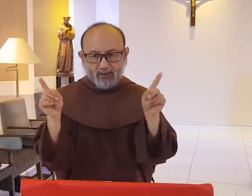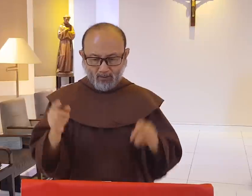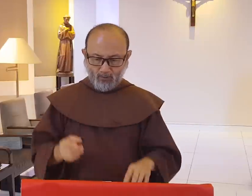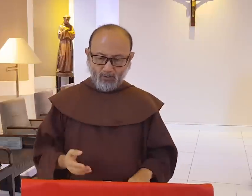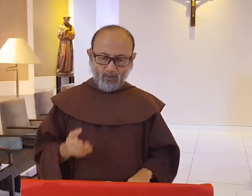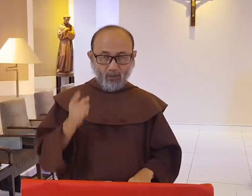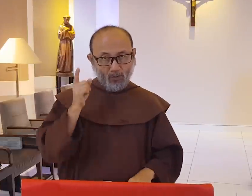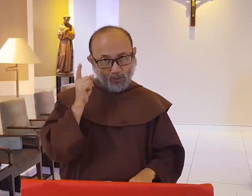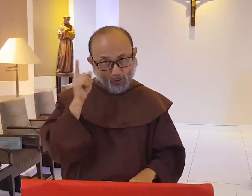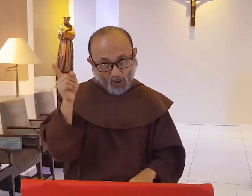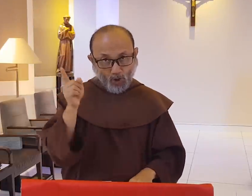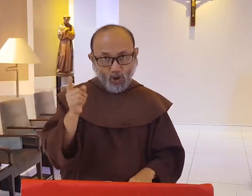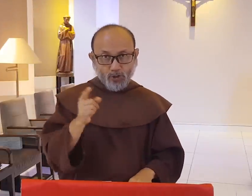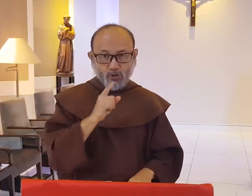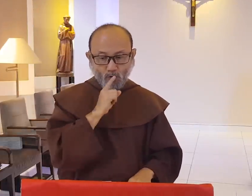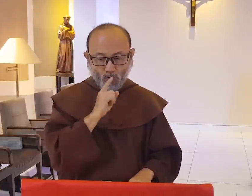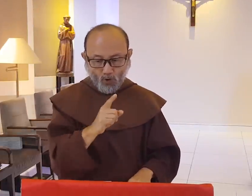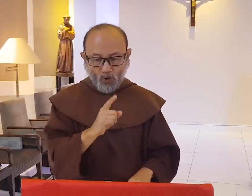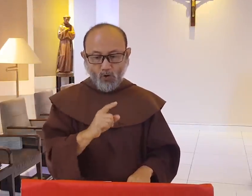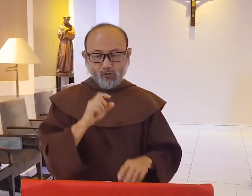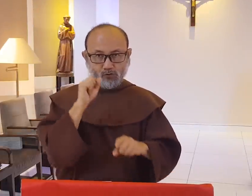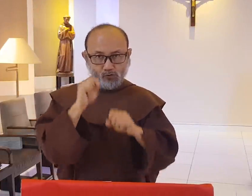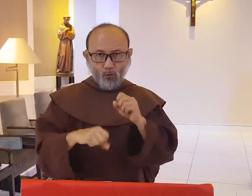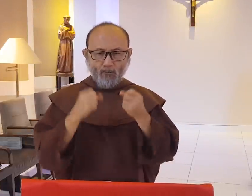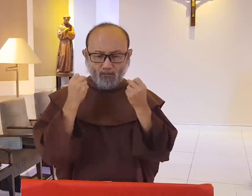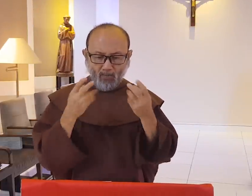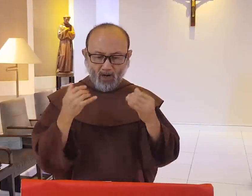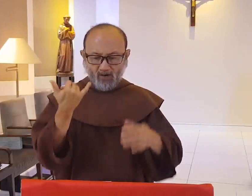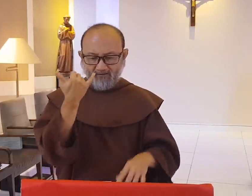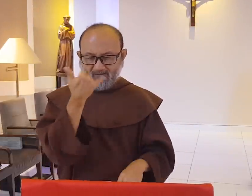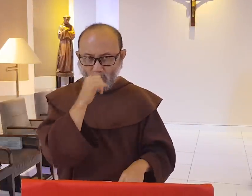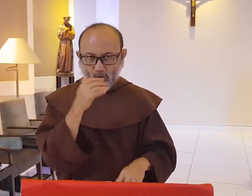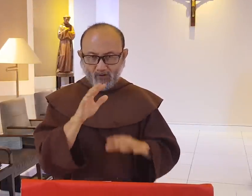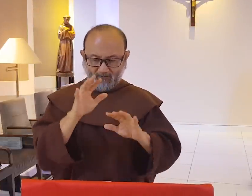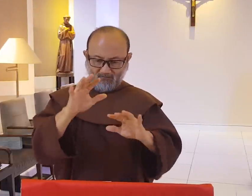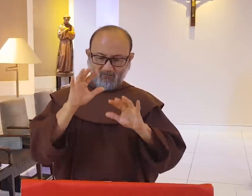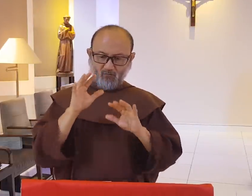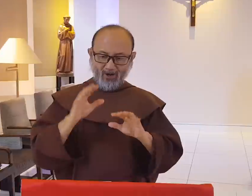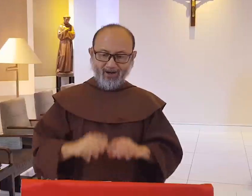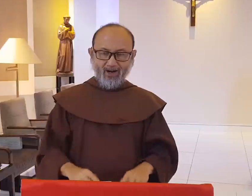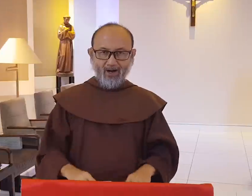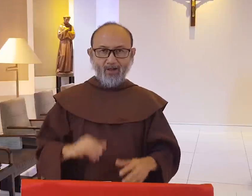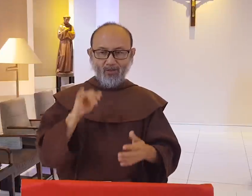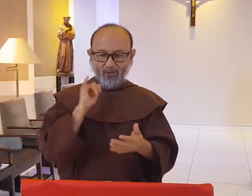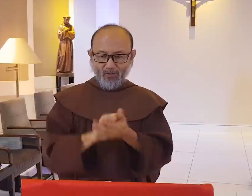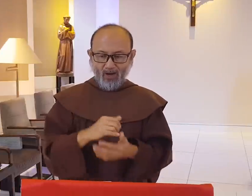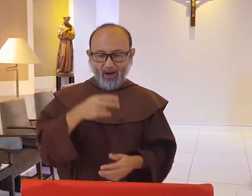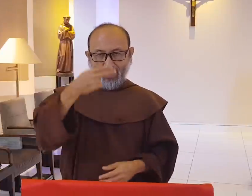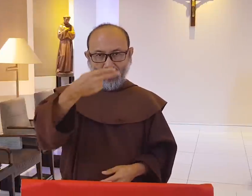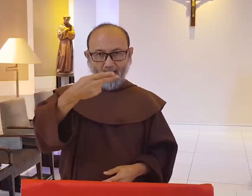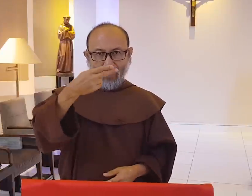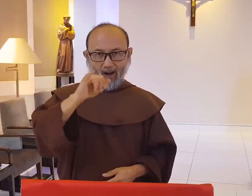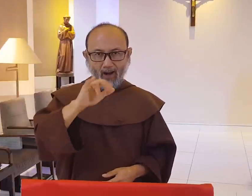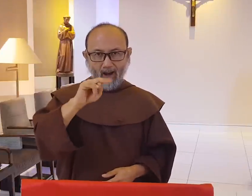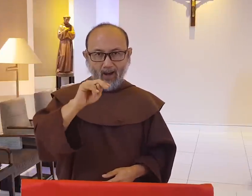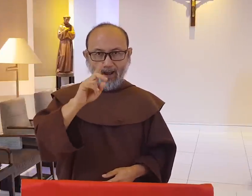But there are so many foolish fears that hinder our work, our